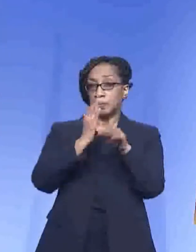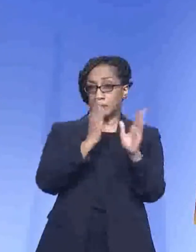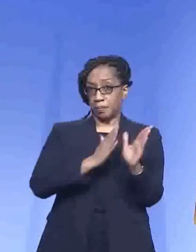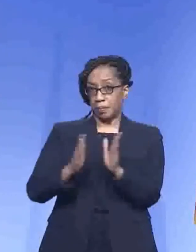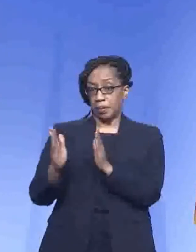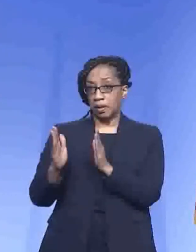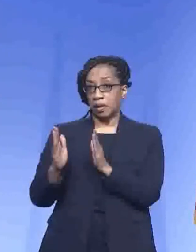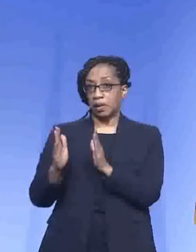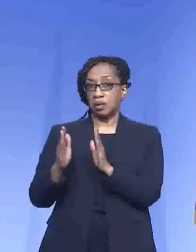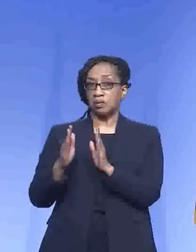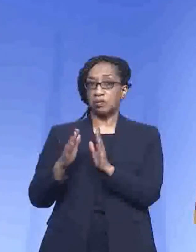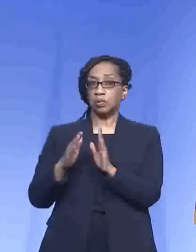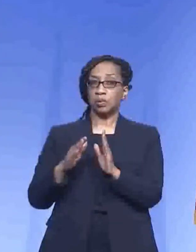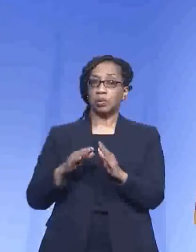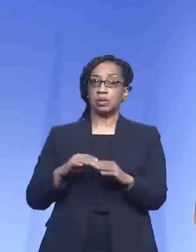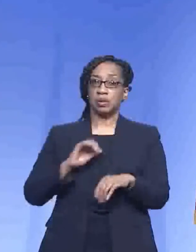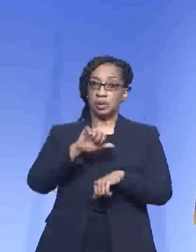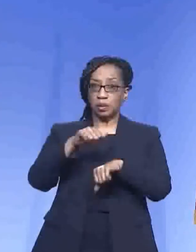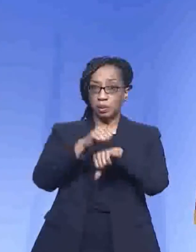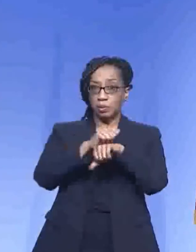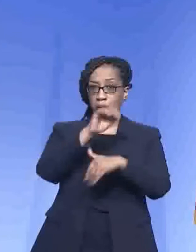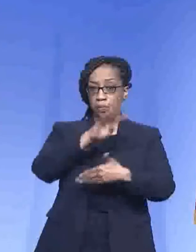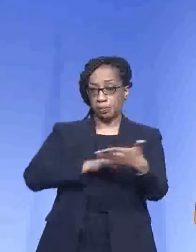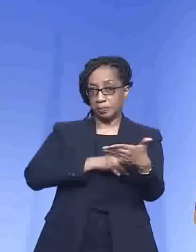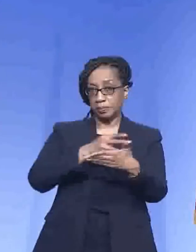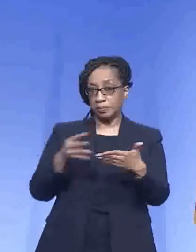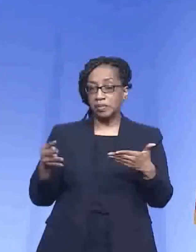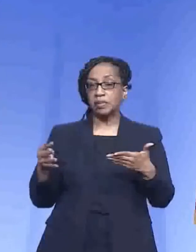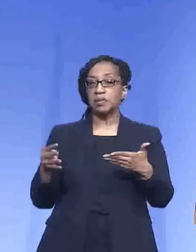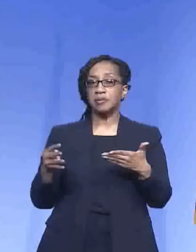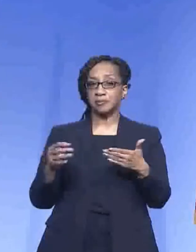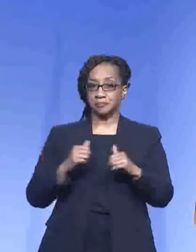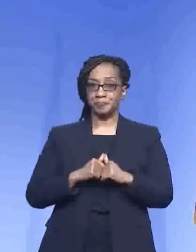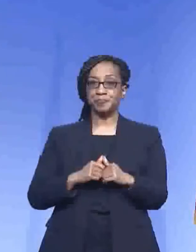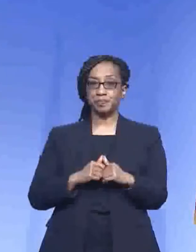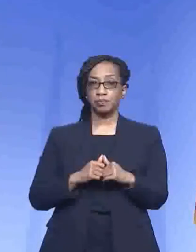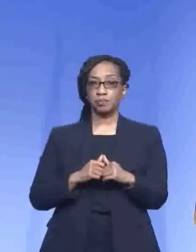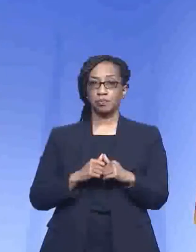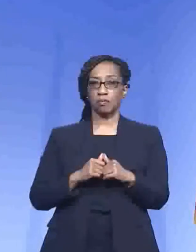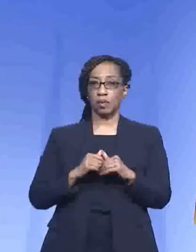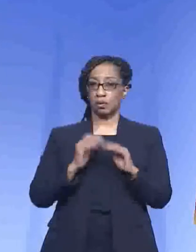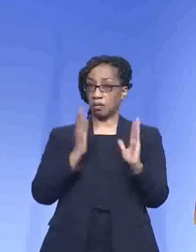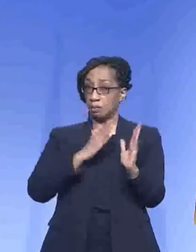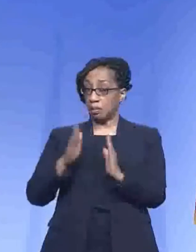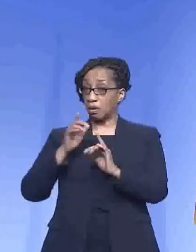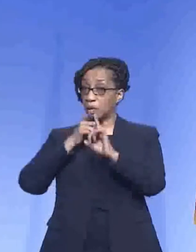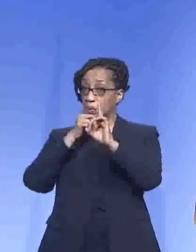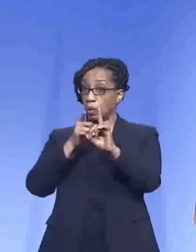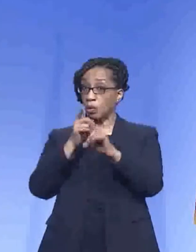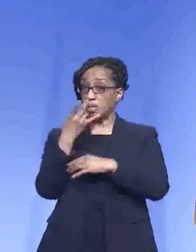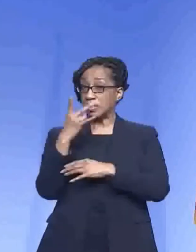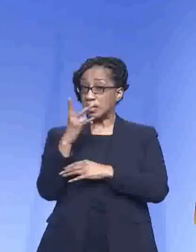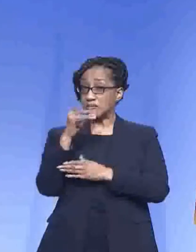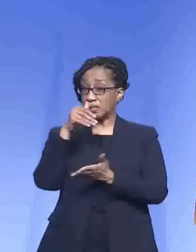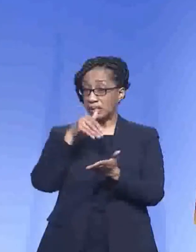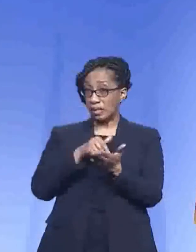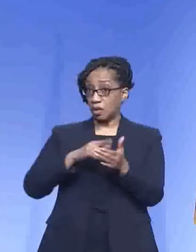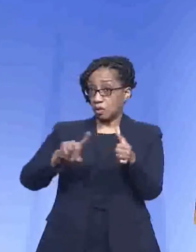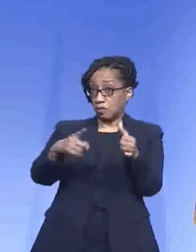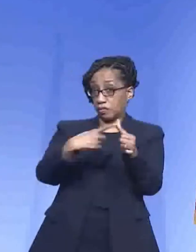the appointment schedule. We are planning to administer roughly 17,000 first